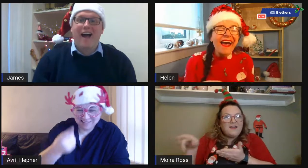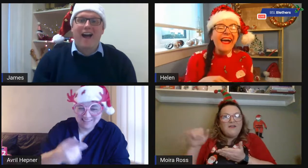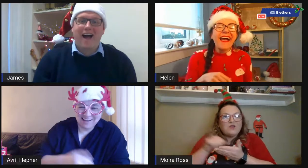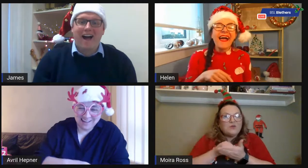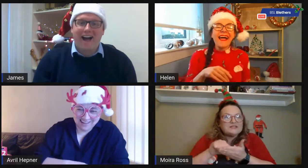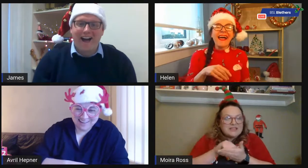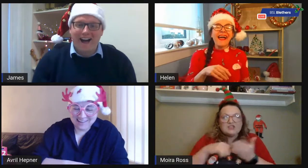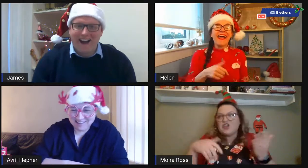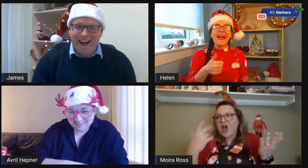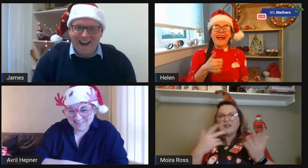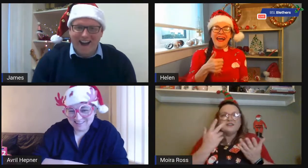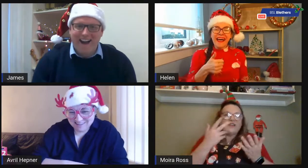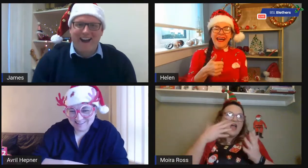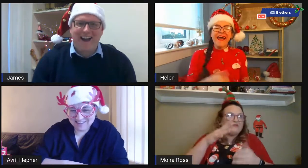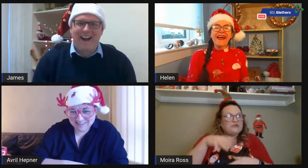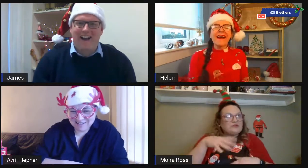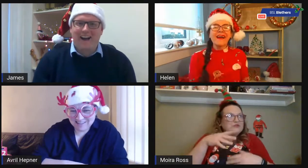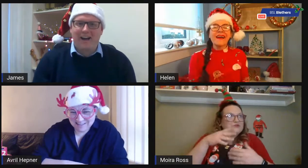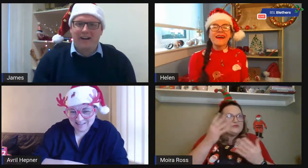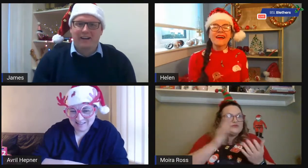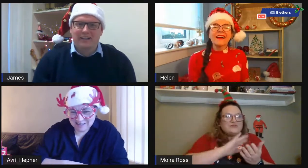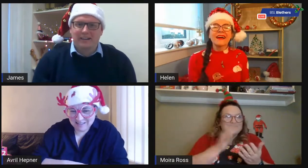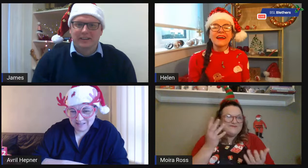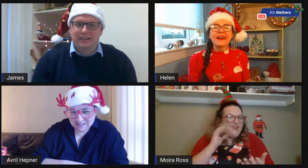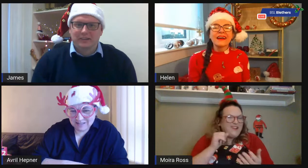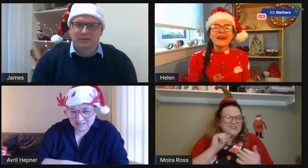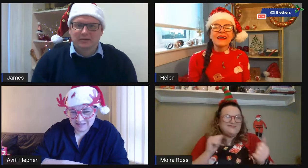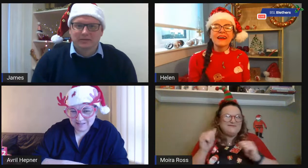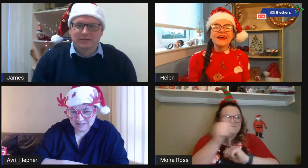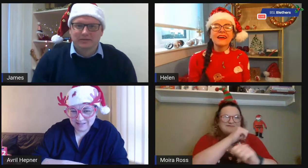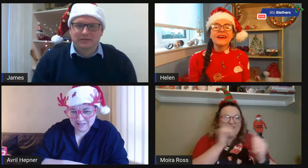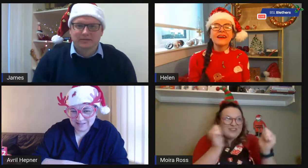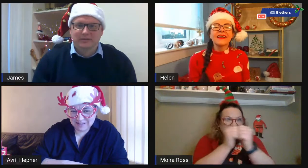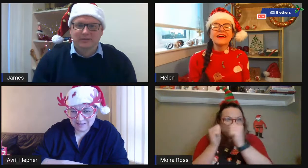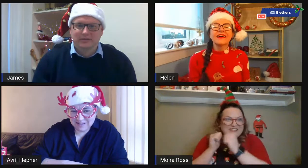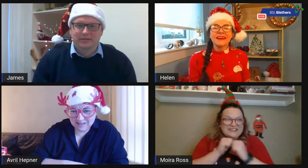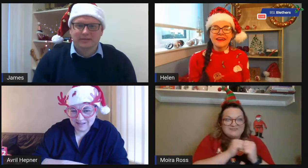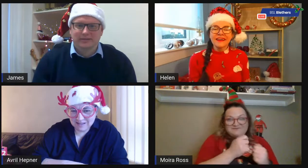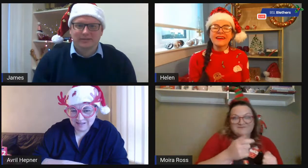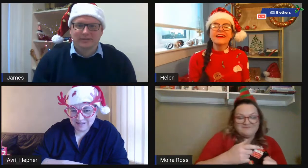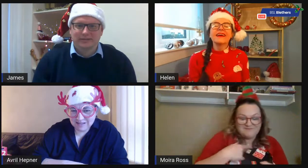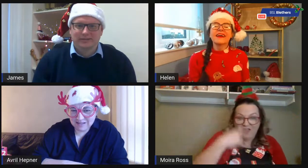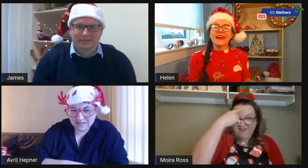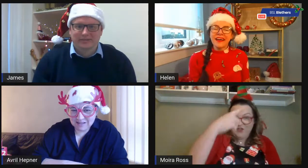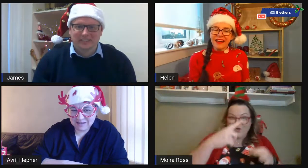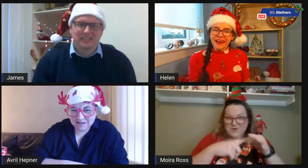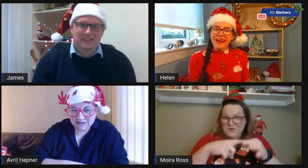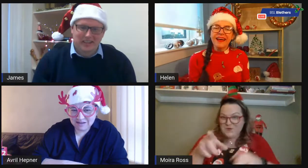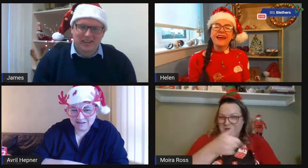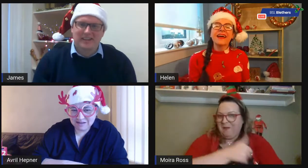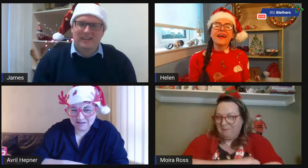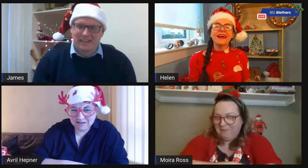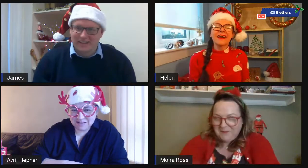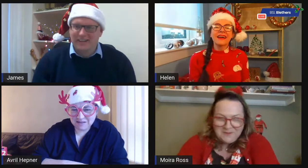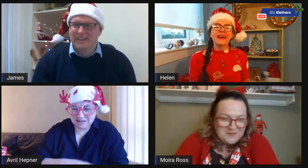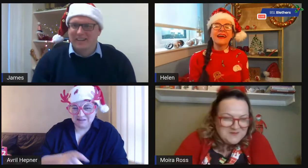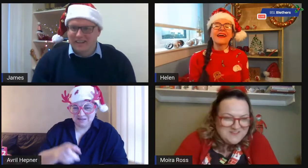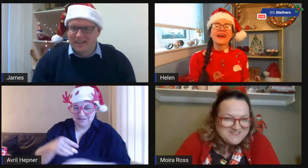remove one of the queens, and whoever's left with one queen is called the Scabby Queen. And they used to have to do the dishes and things